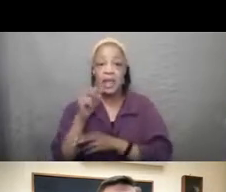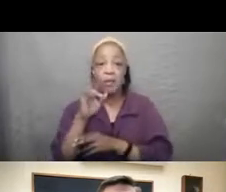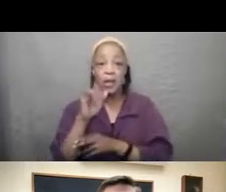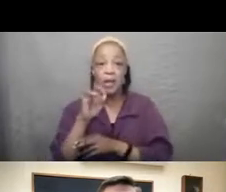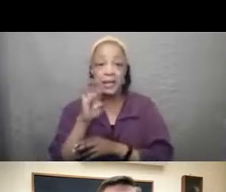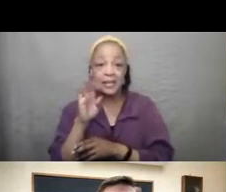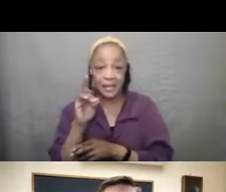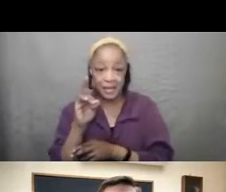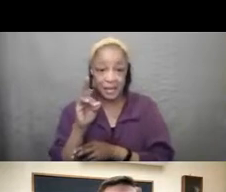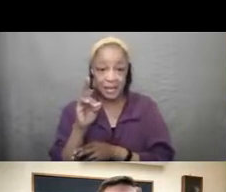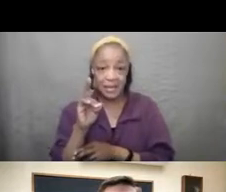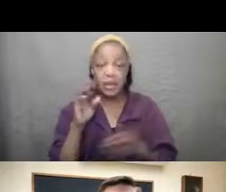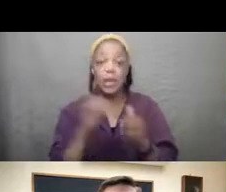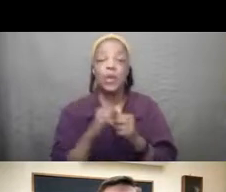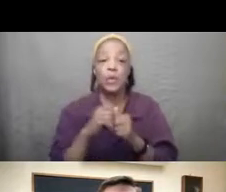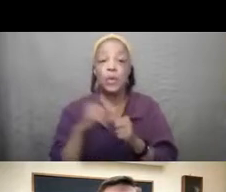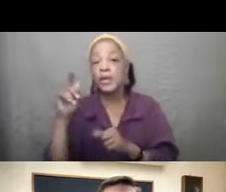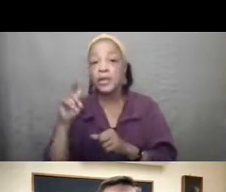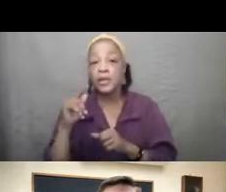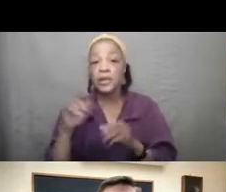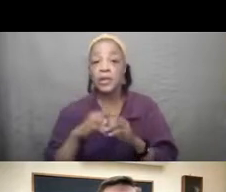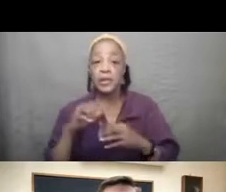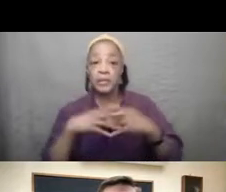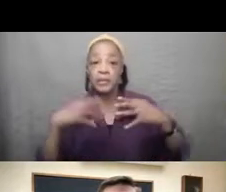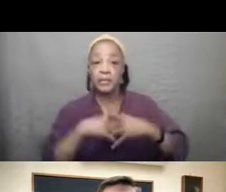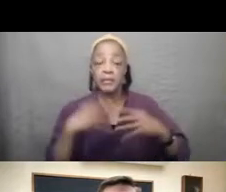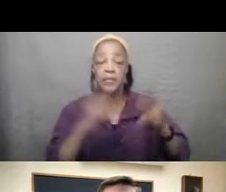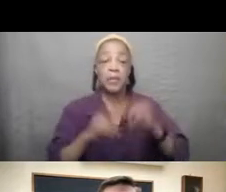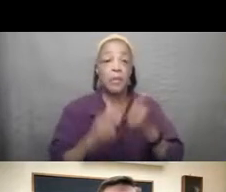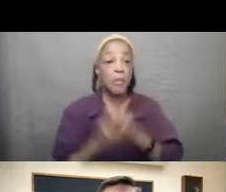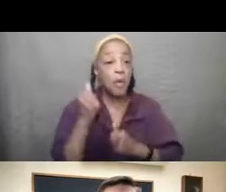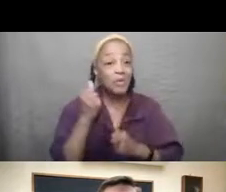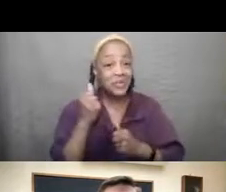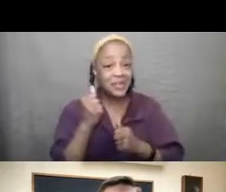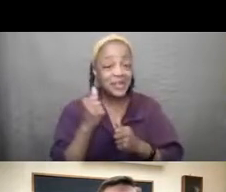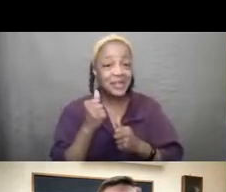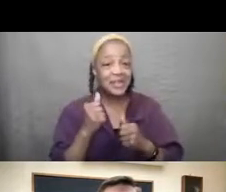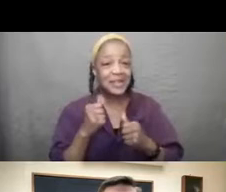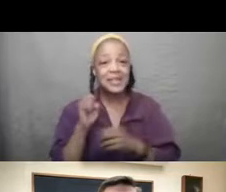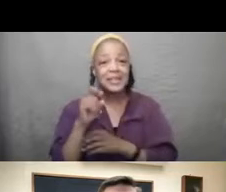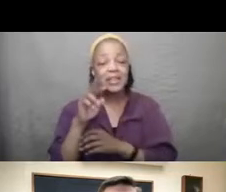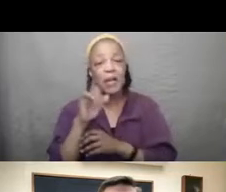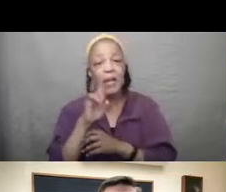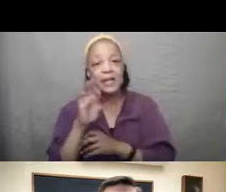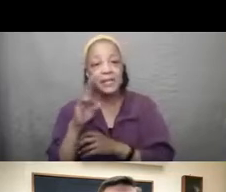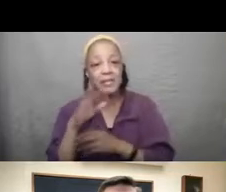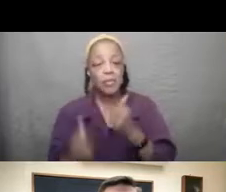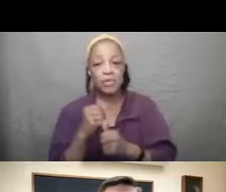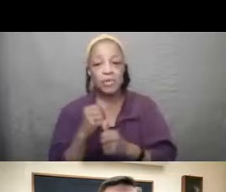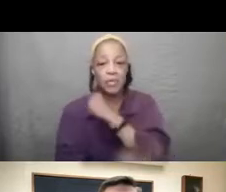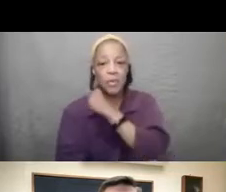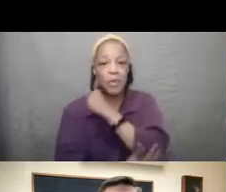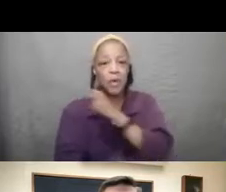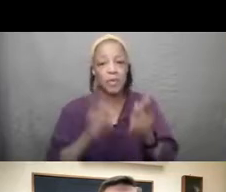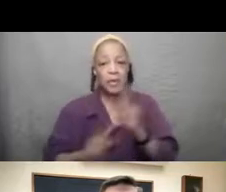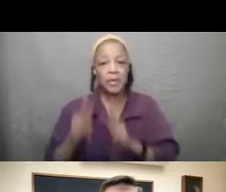regions with tribal communities, the majority sterilized were Native people. It was always heavily borne by the poor. Eugenics ideology began